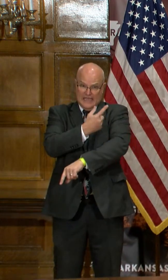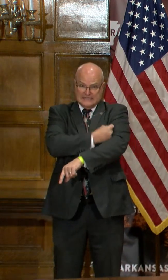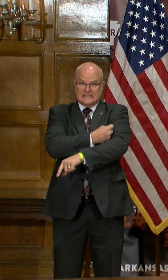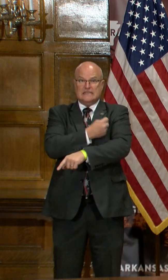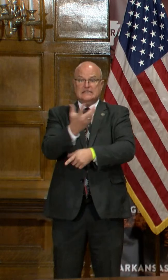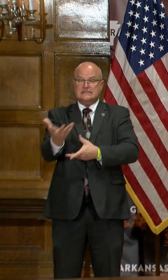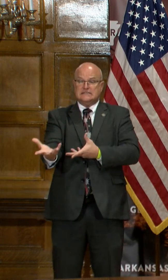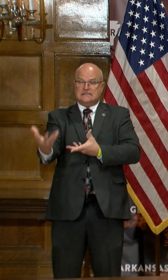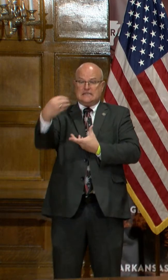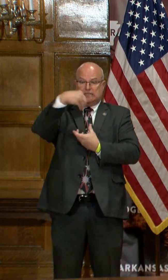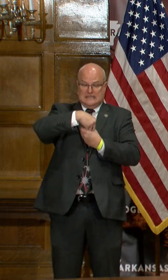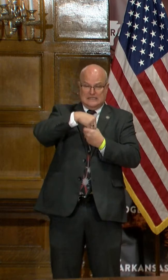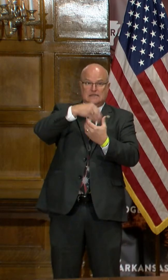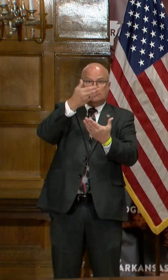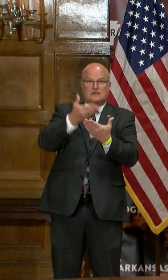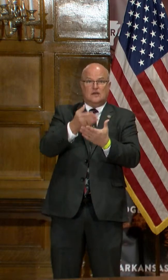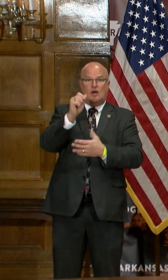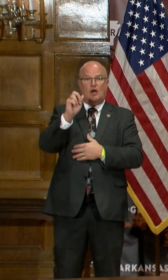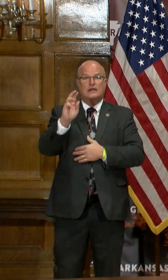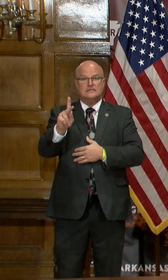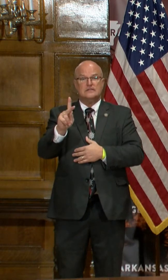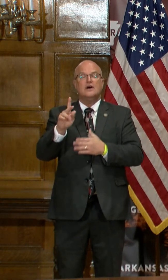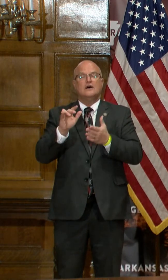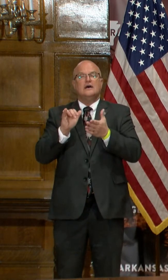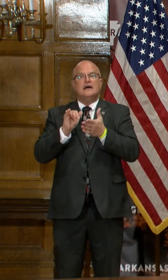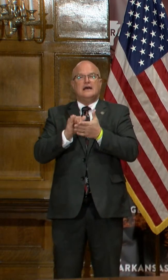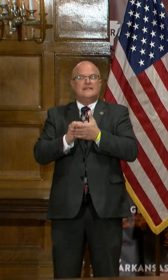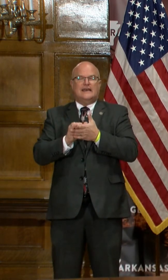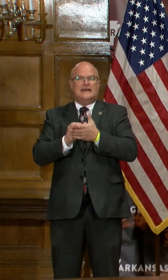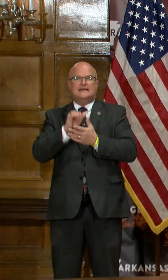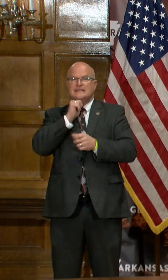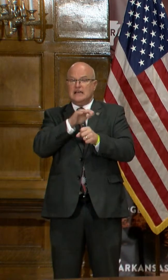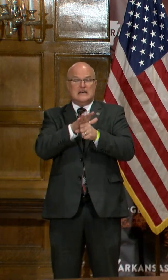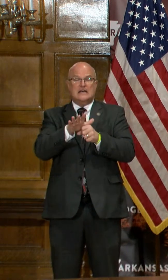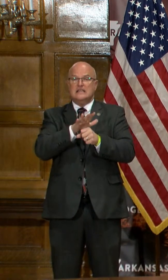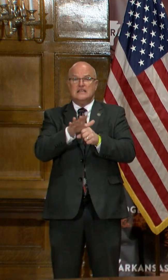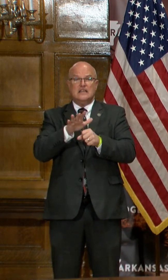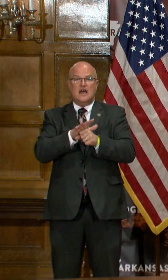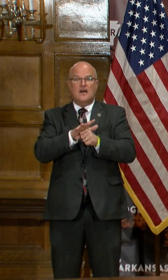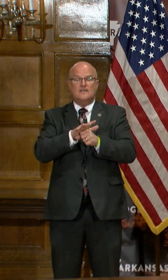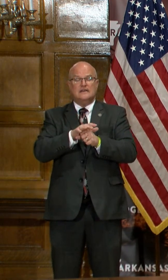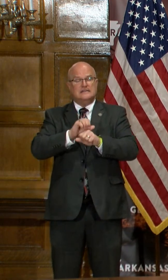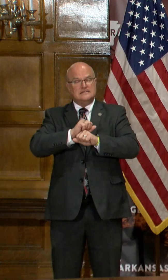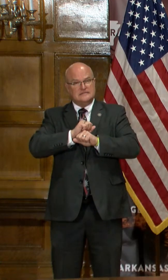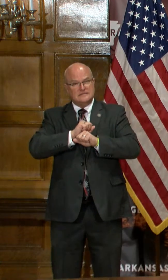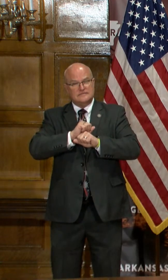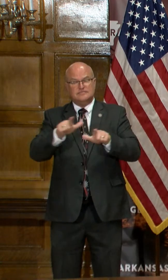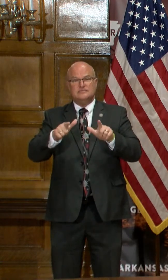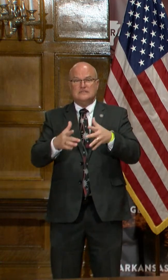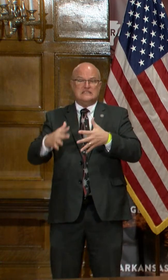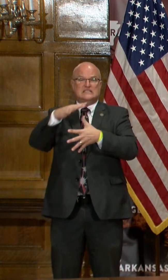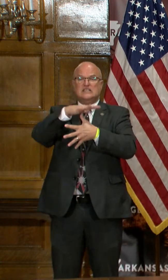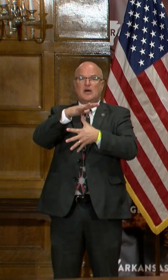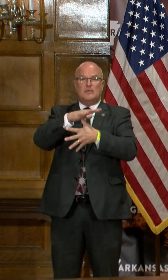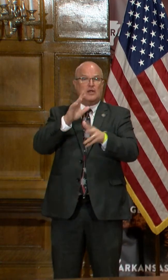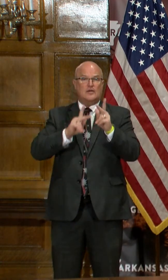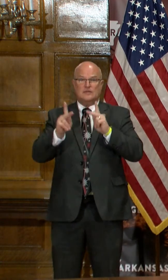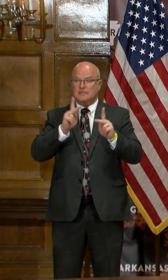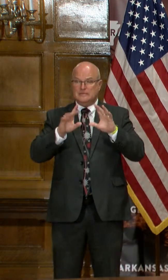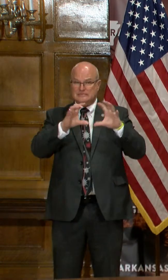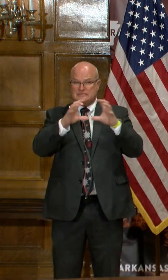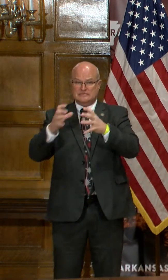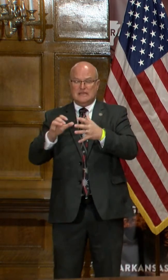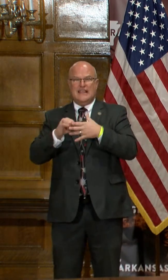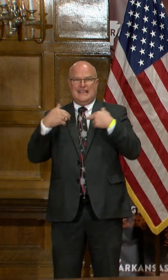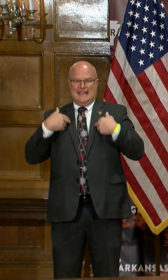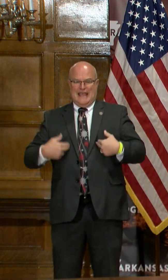come to Arkansas, that there will not be enough to cover even the top priority of category,